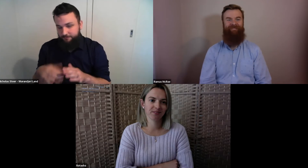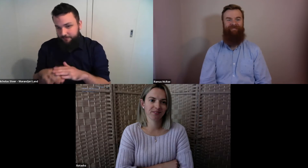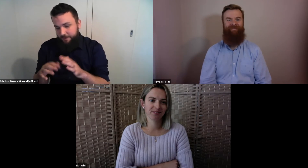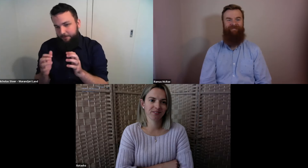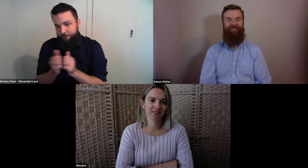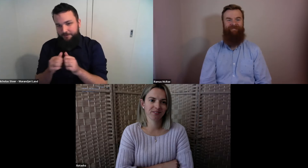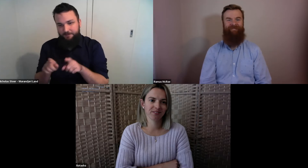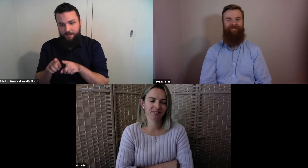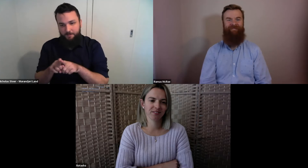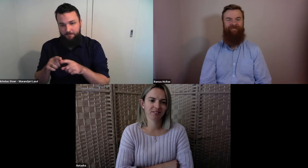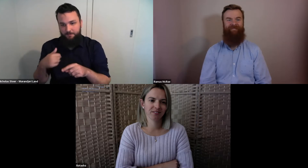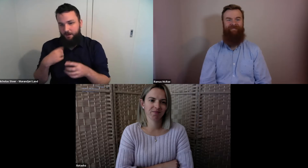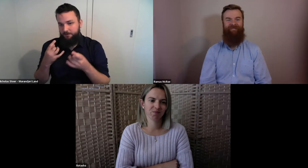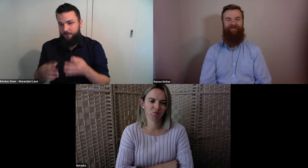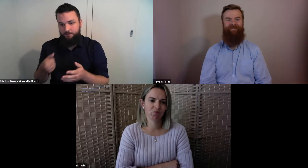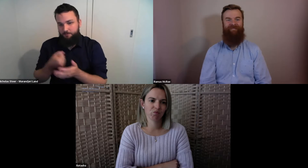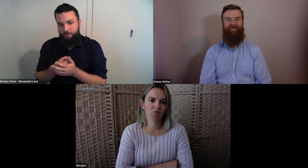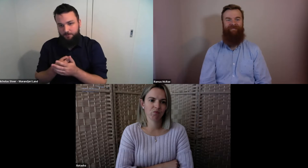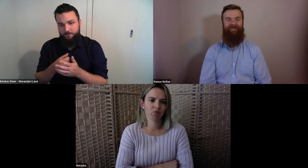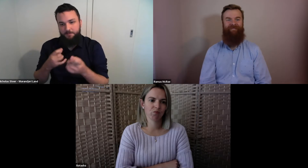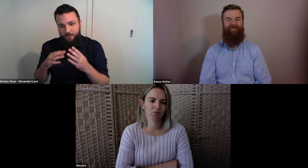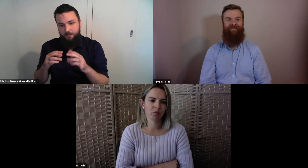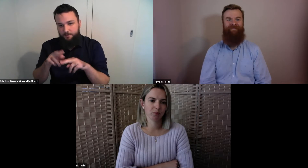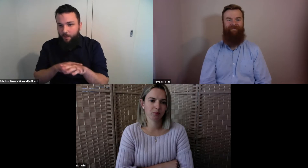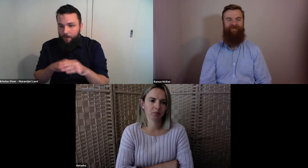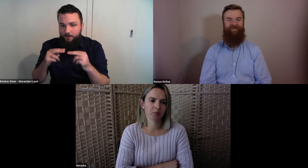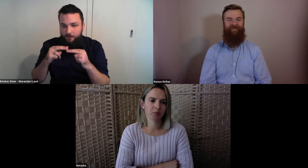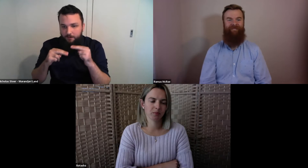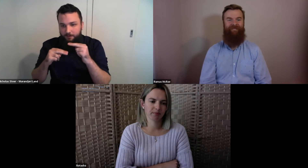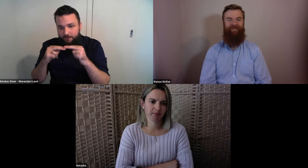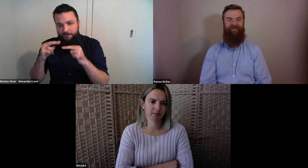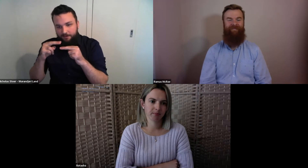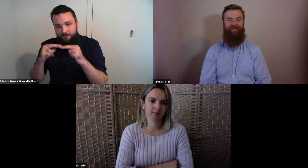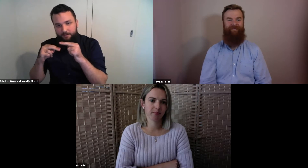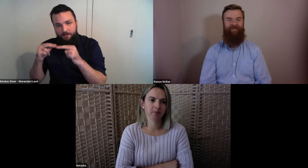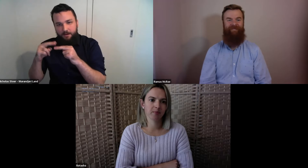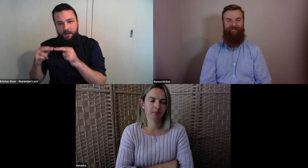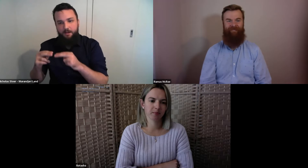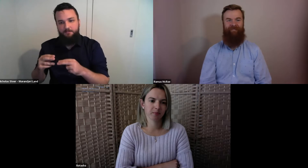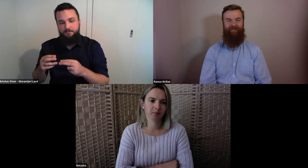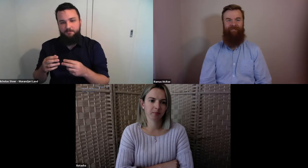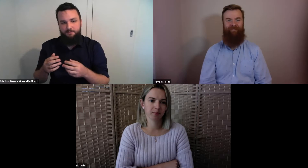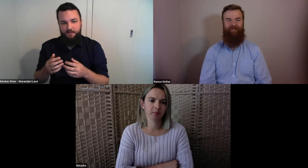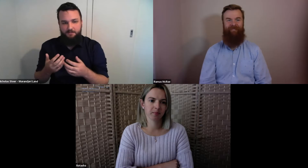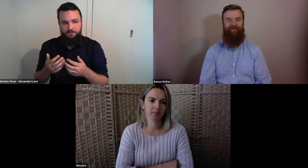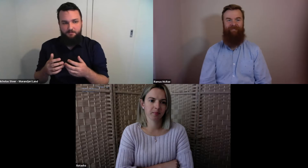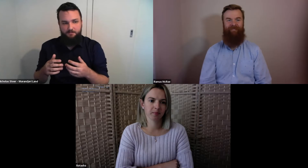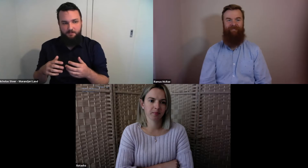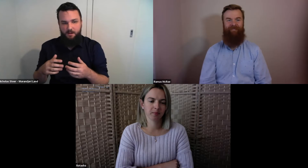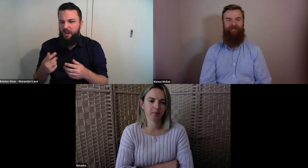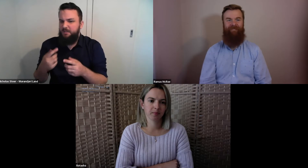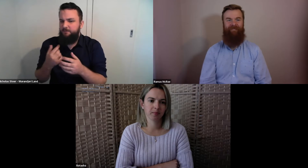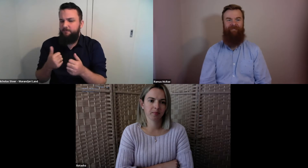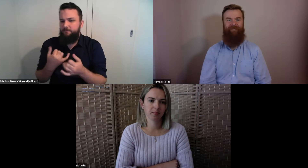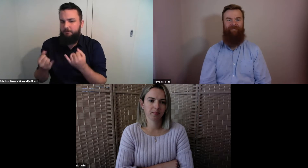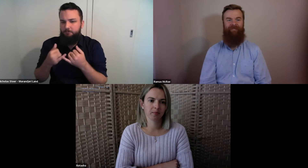That's brilliant. And I fully agree with everything that you said there. And Natasha, I agree. You have to start slow and start at the bottom and you